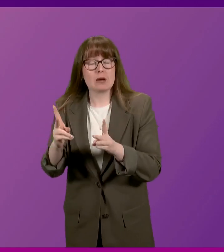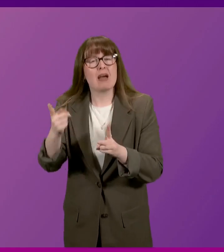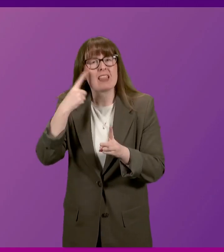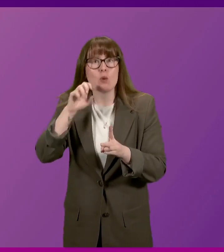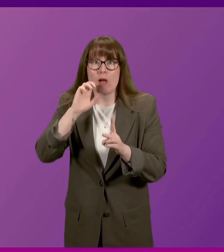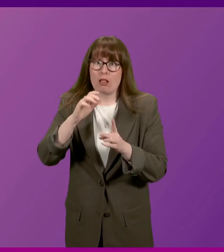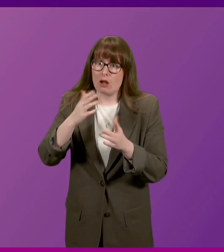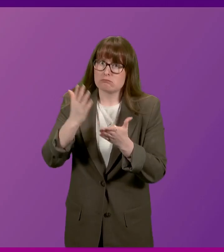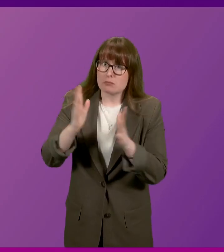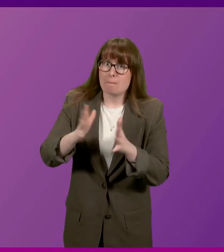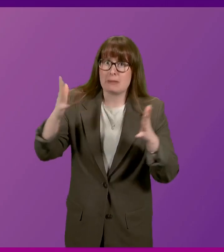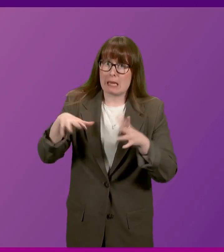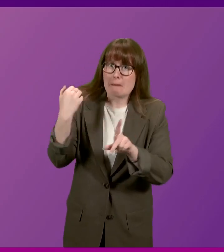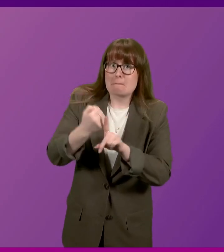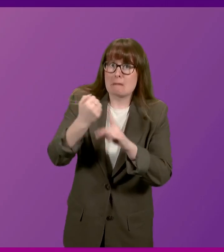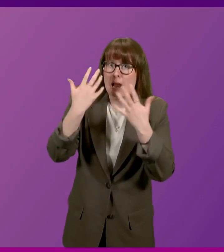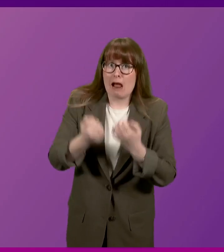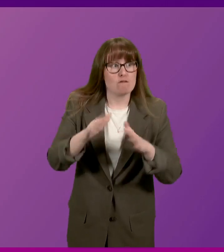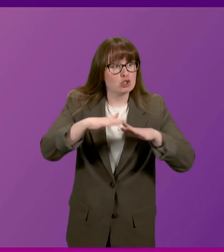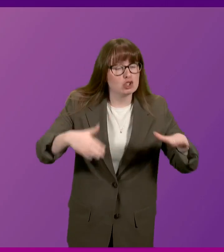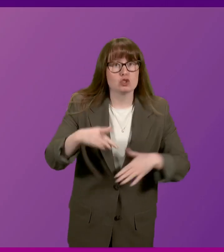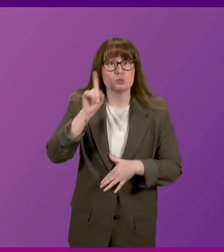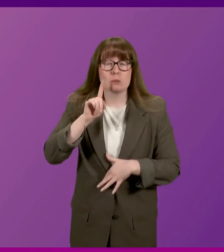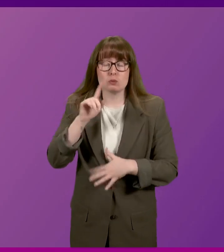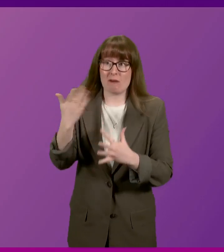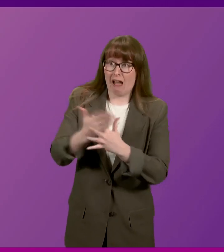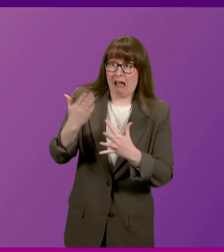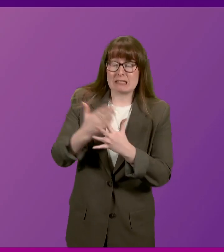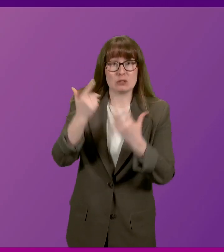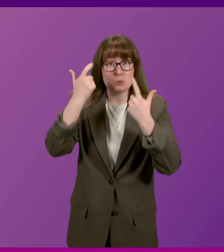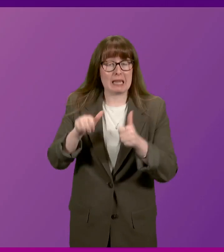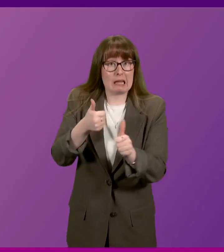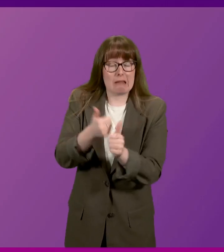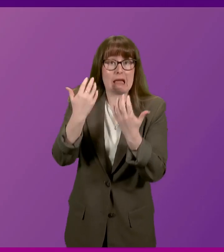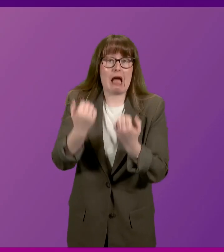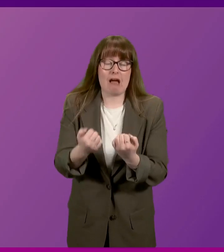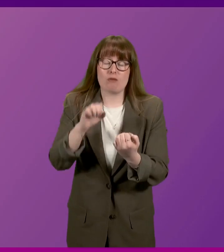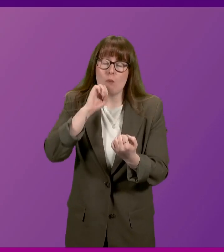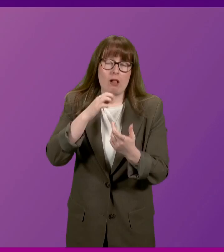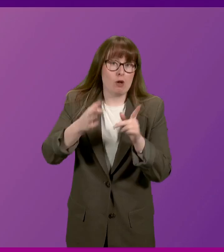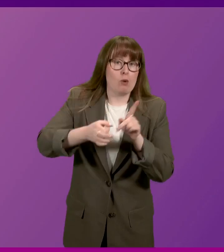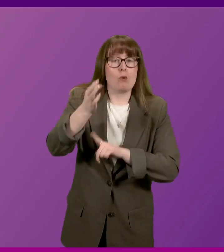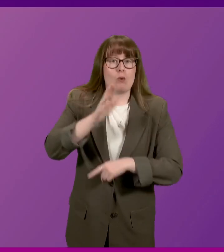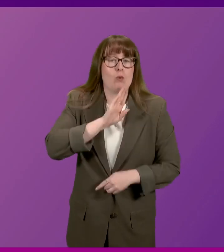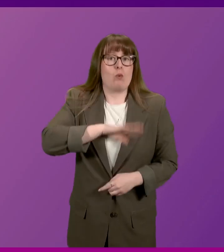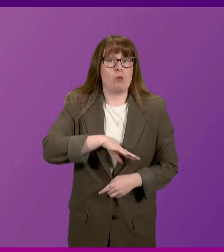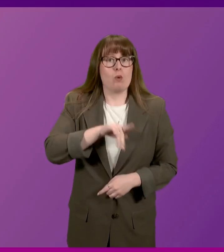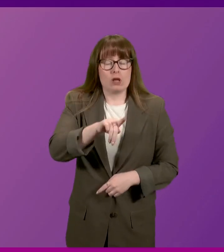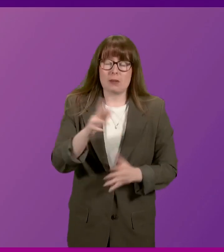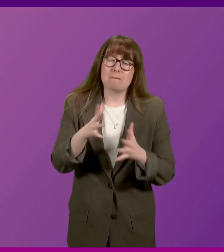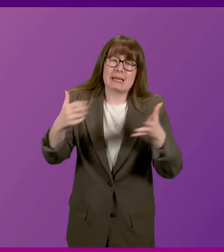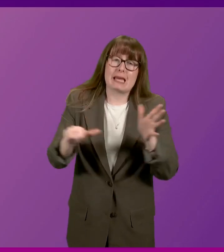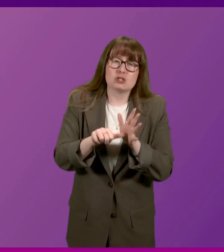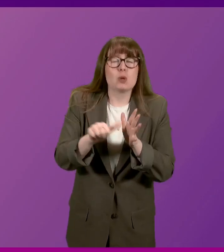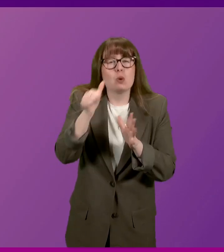to women and children to have access to legal aid. It's a huge issue in terms of, I know